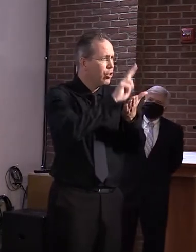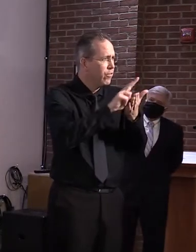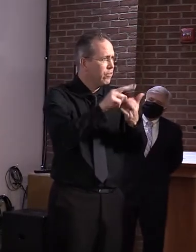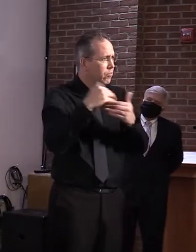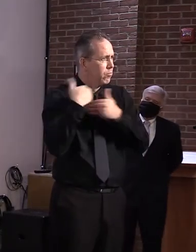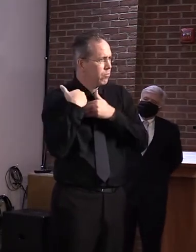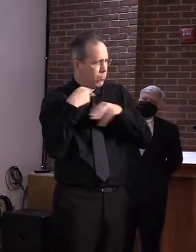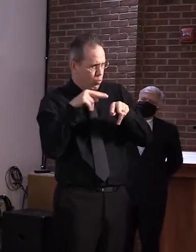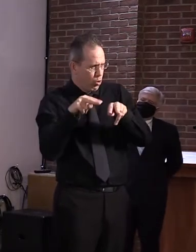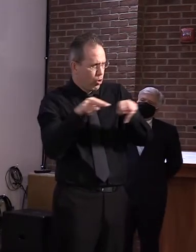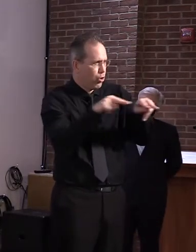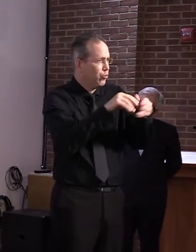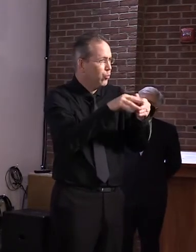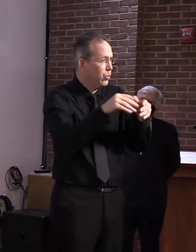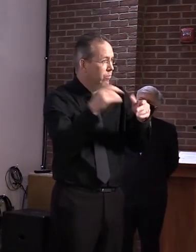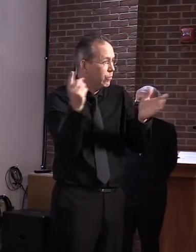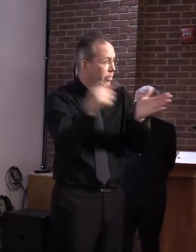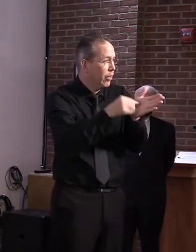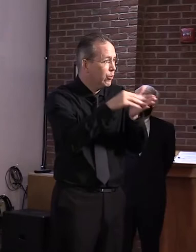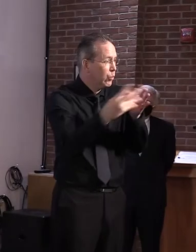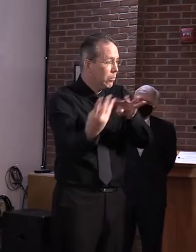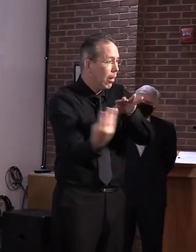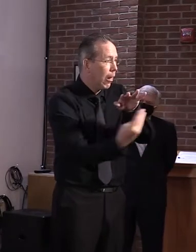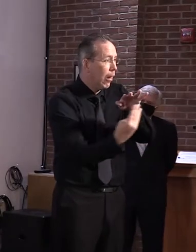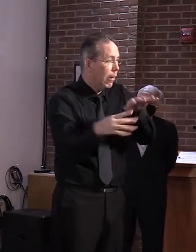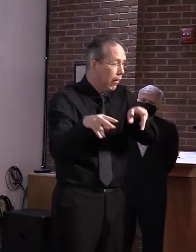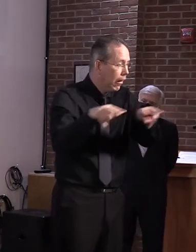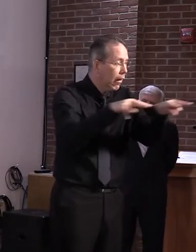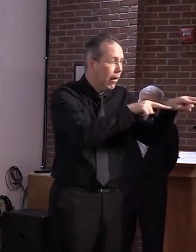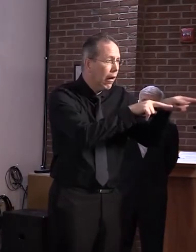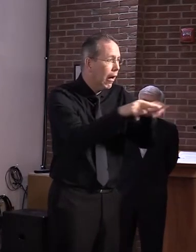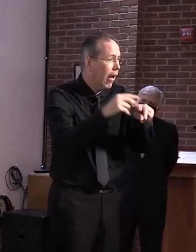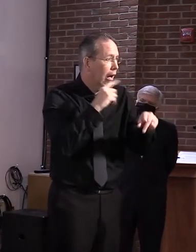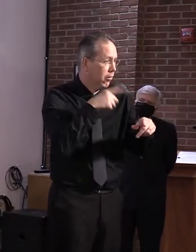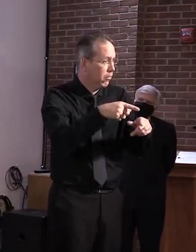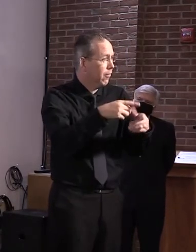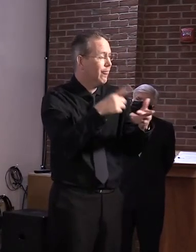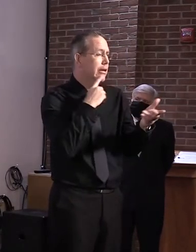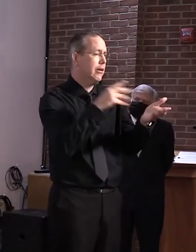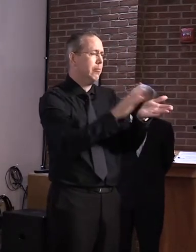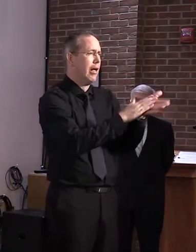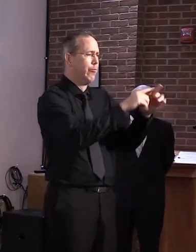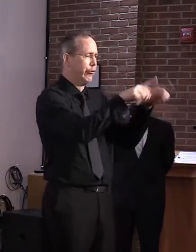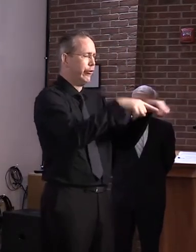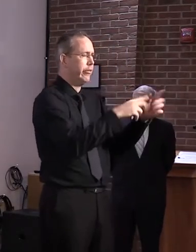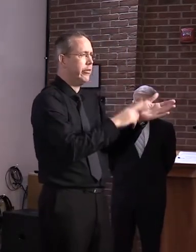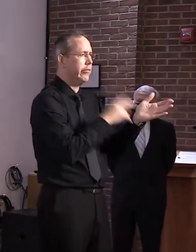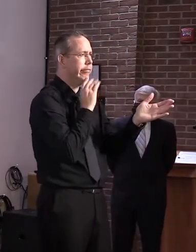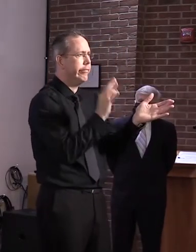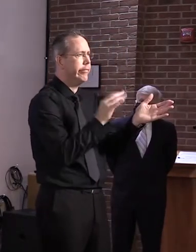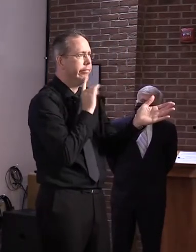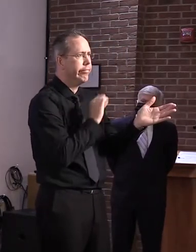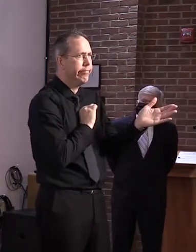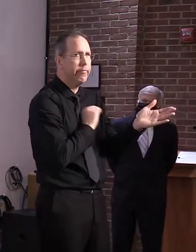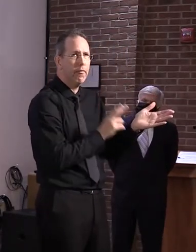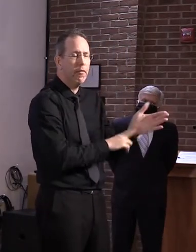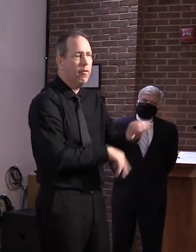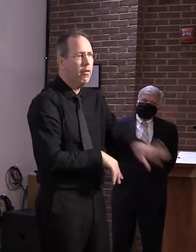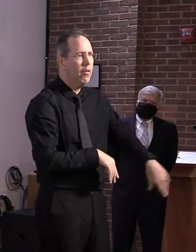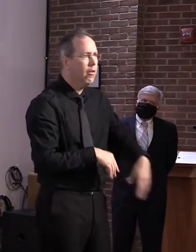campuses safely, and we can put the general public at ease as to the seriousness of the situation.